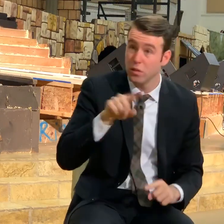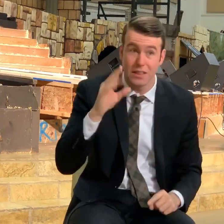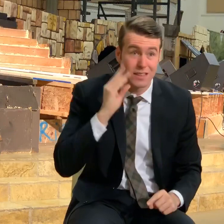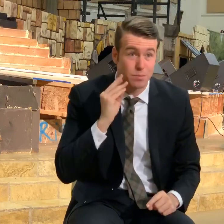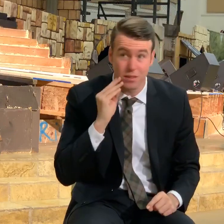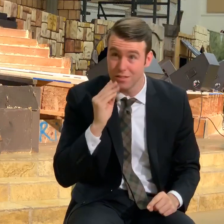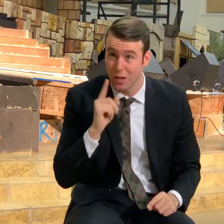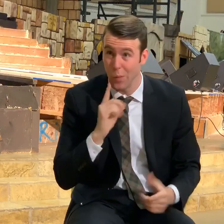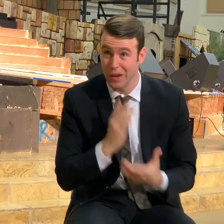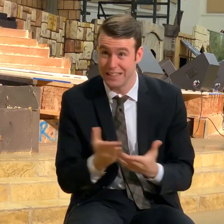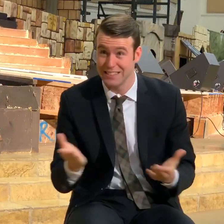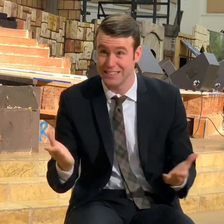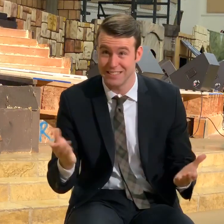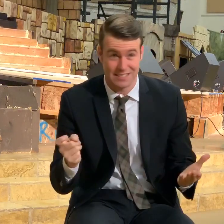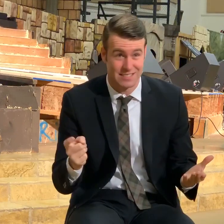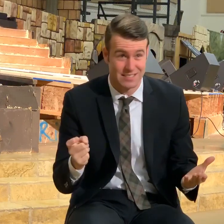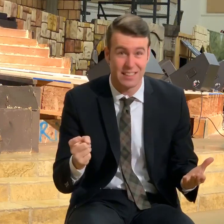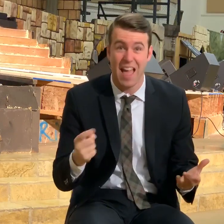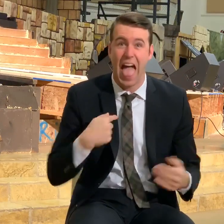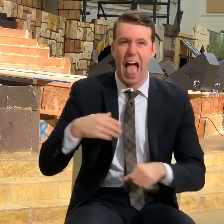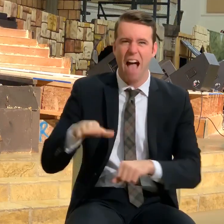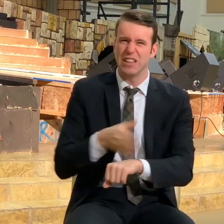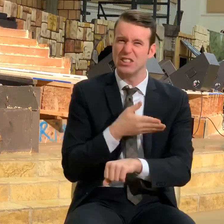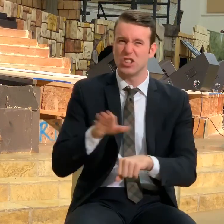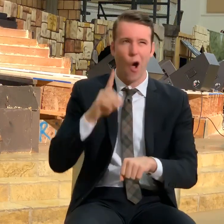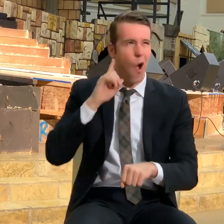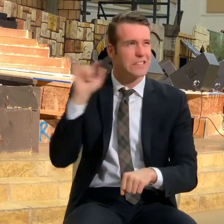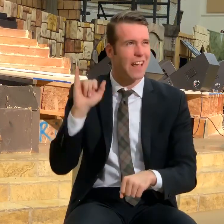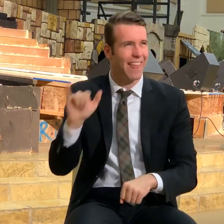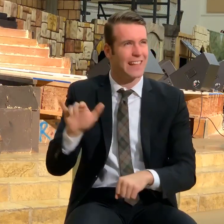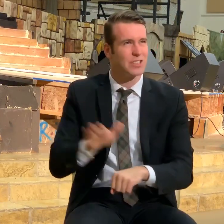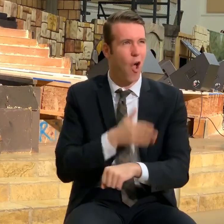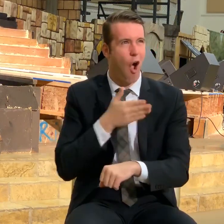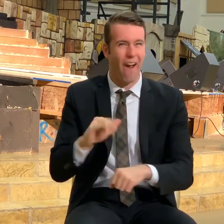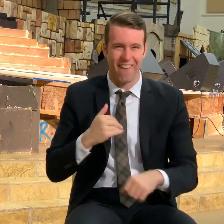Can I get a witness? There's a song in there somewhere.